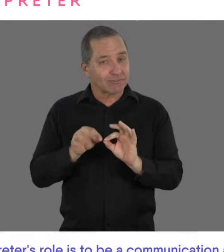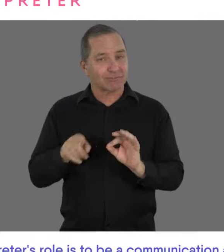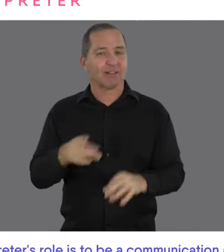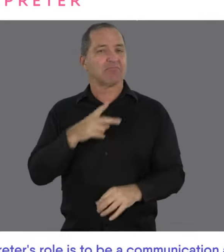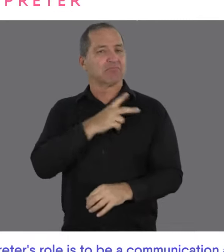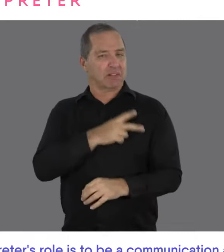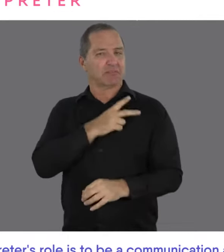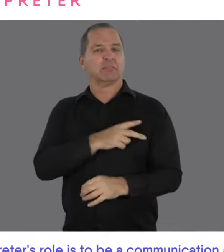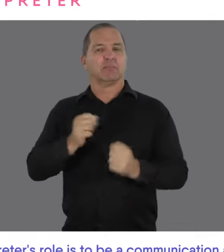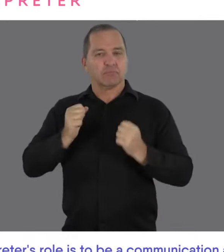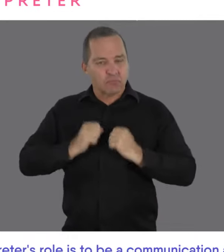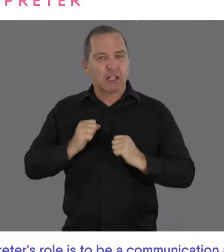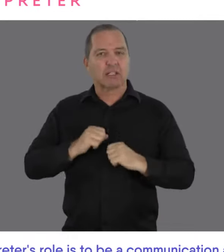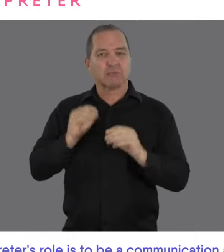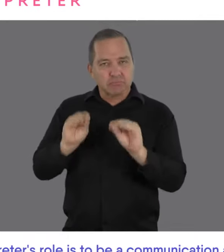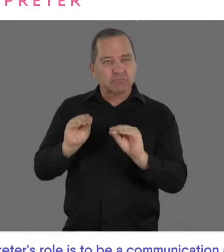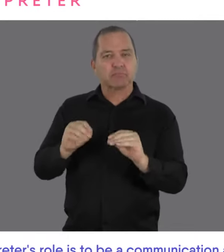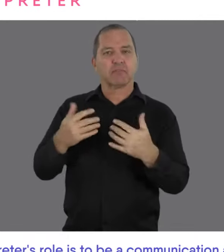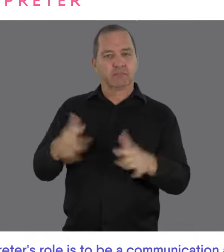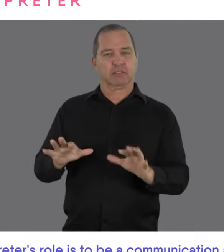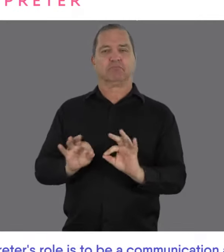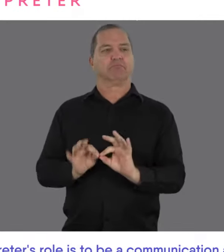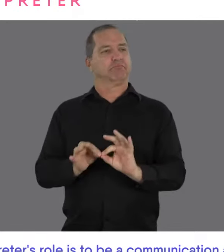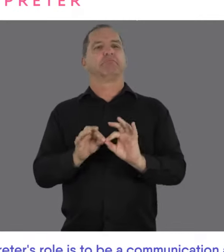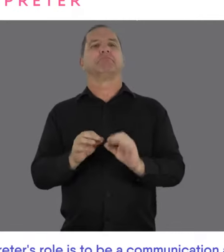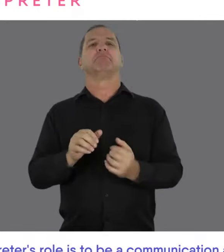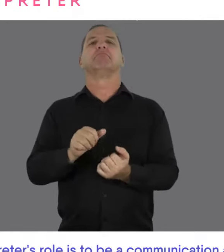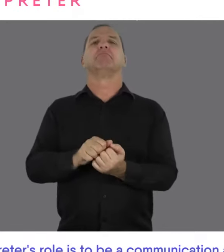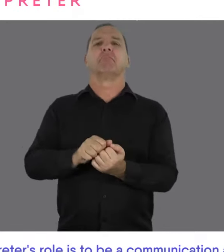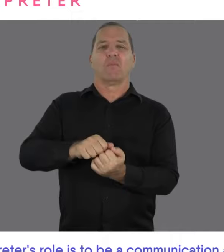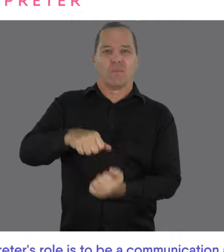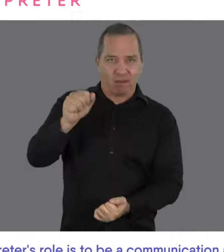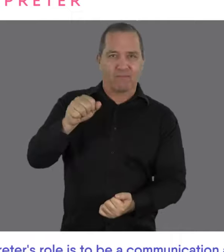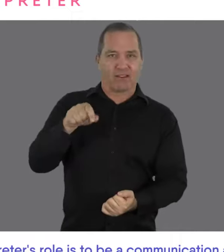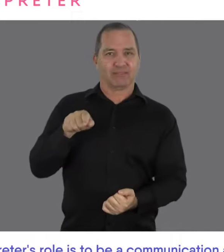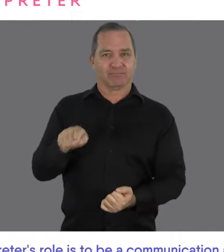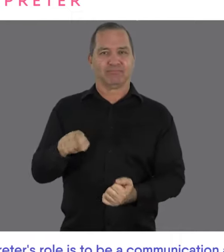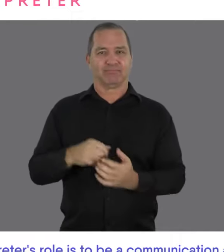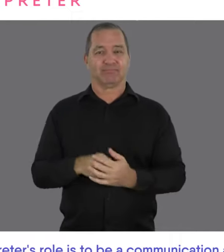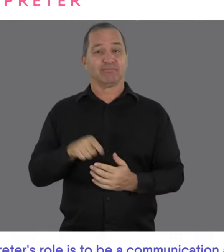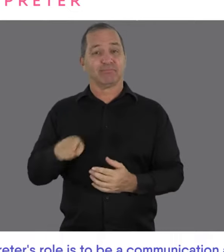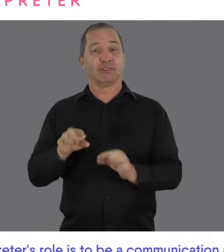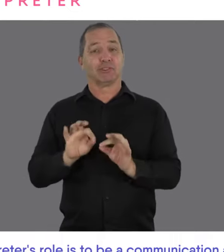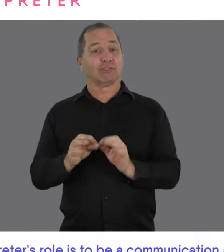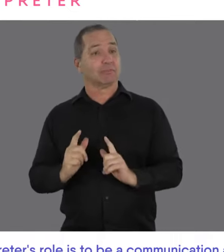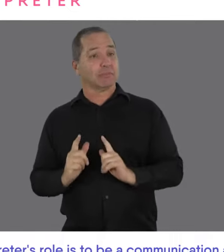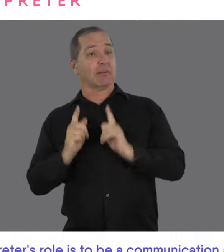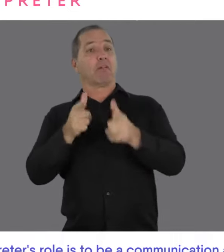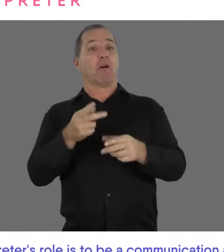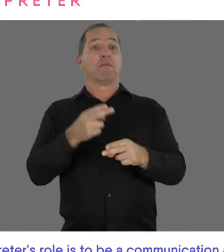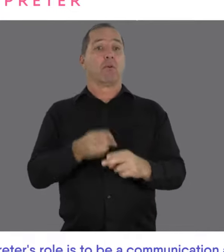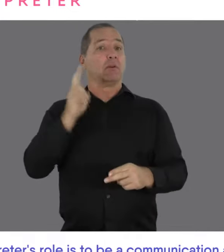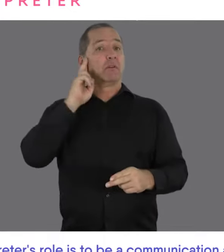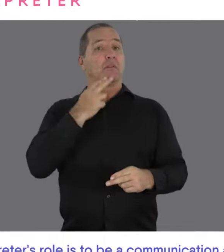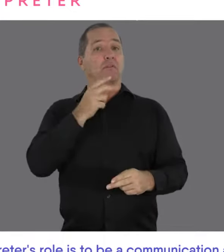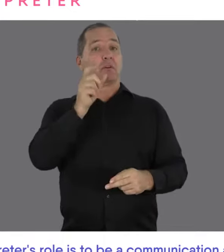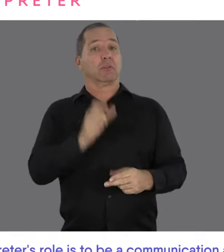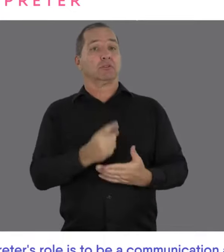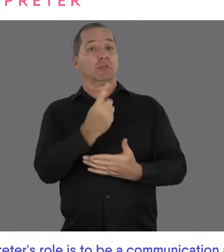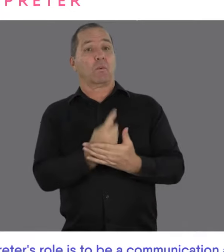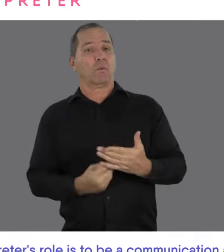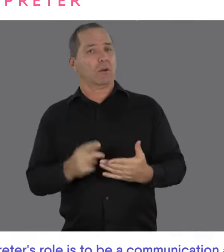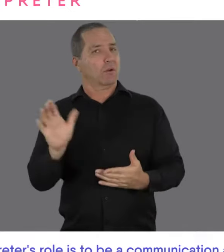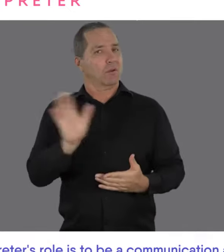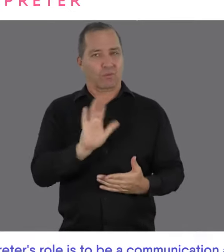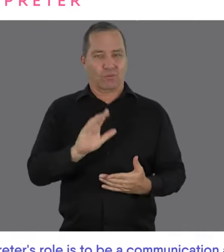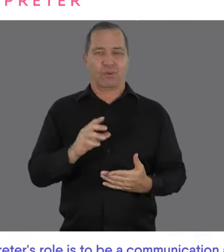person. Interpreters have gone through professional training and are accredited in their role. The